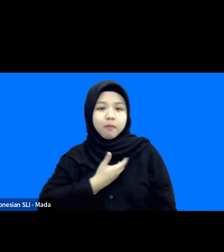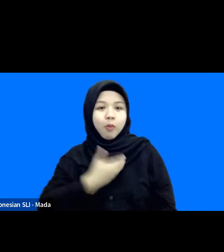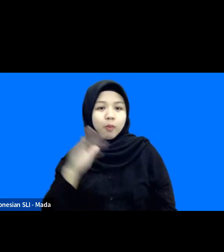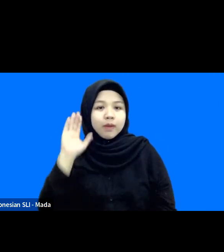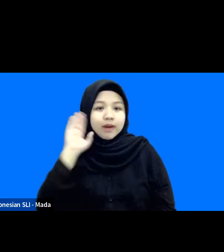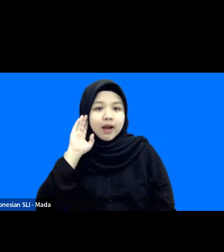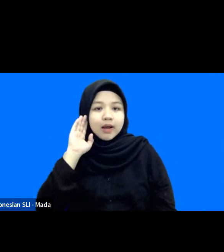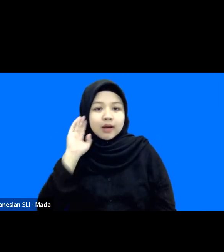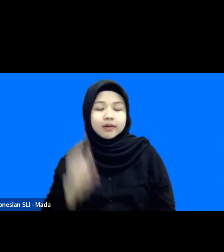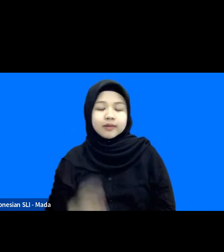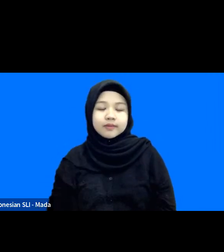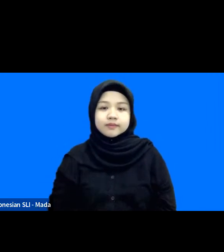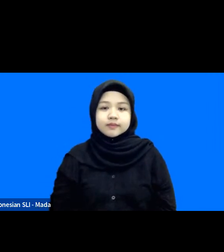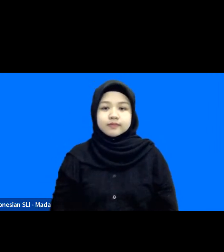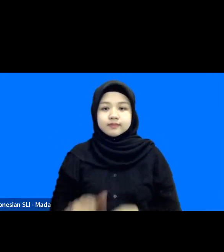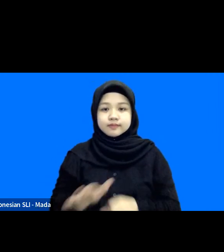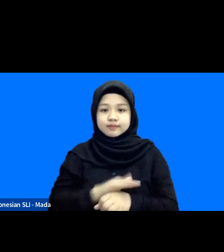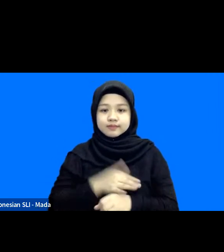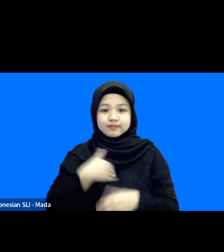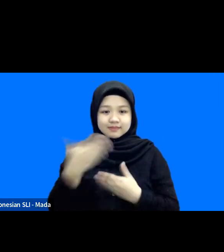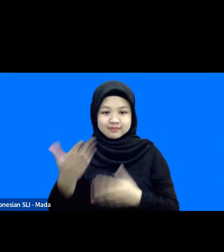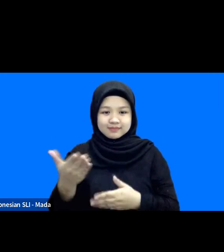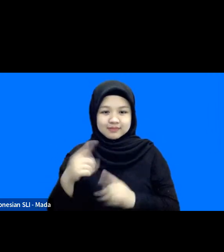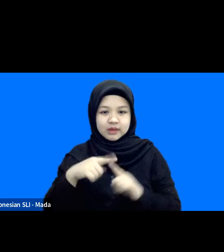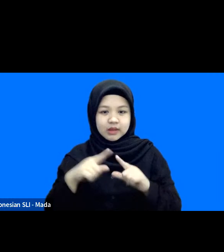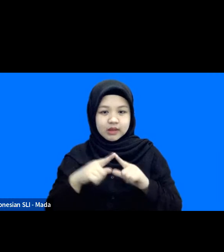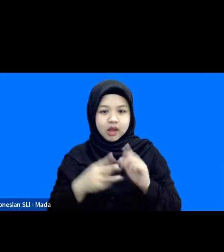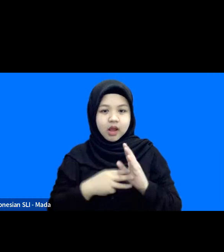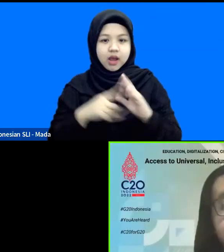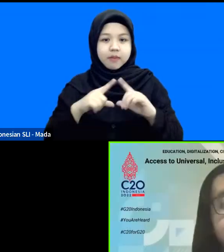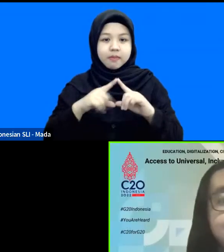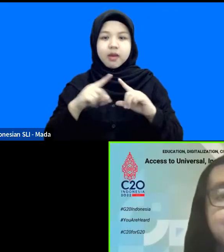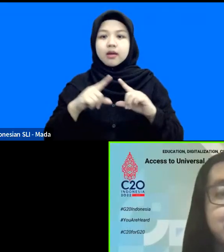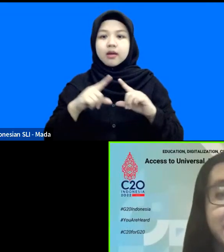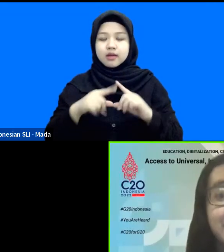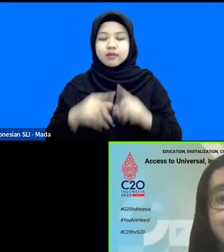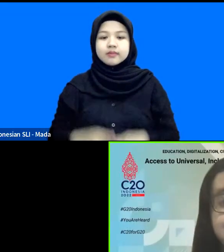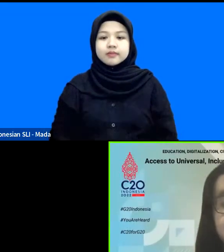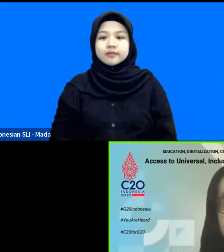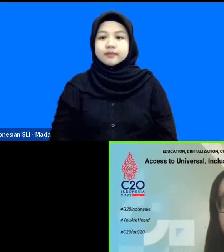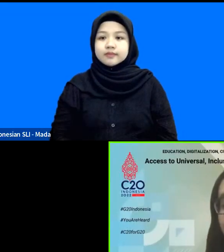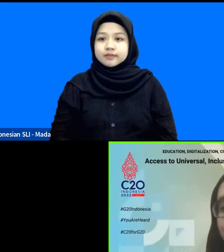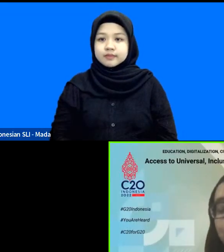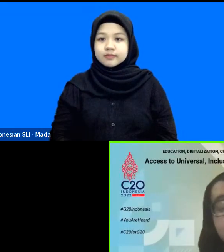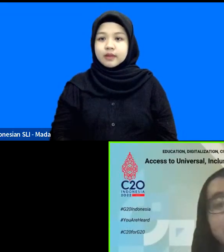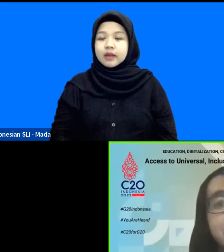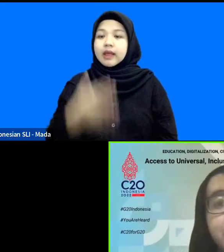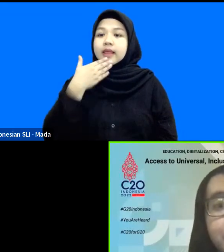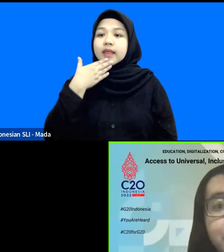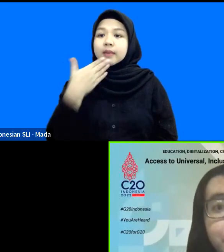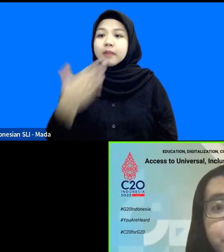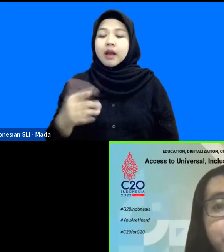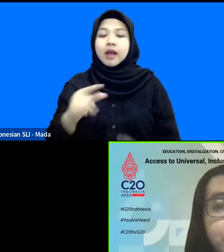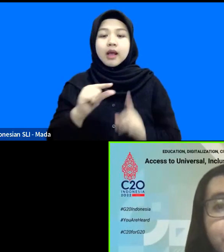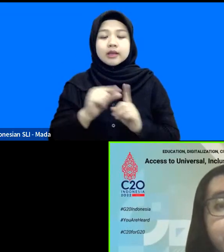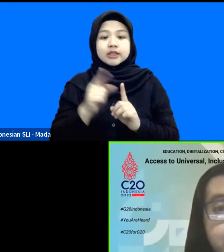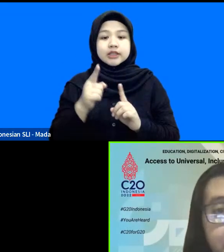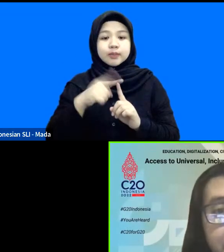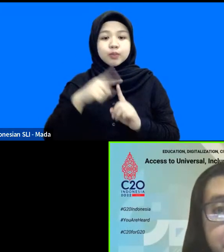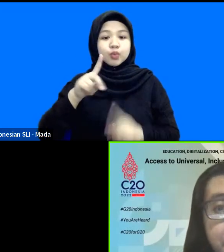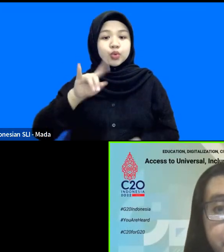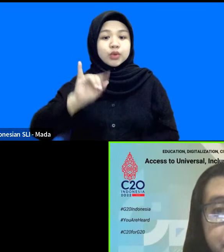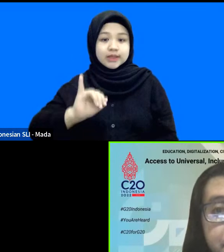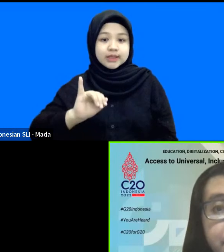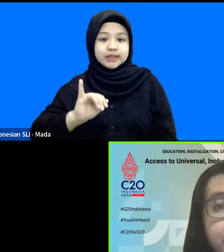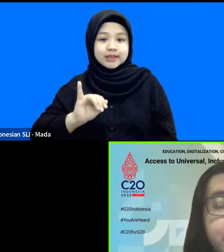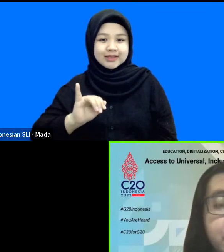itu dari saya, kembali ke Kak Tamara. Thank you very much, Putri. Yes, indeed, Putri mentioned that, you know, the role of